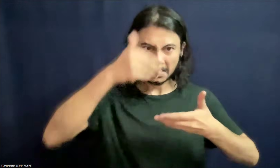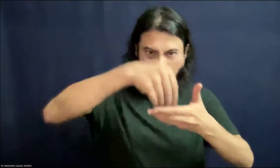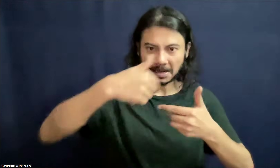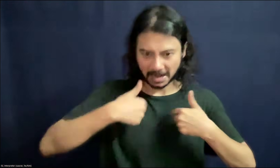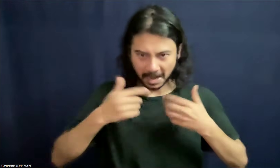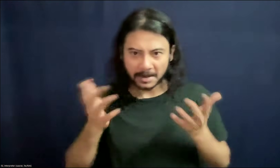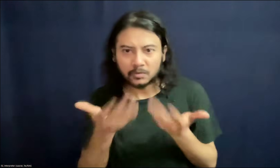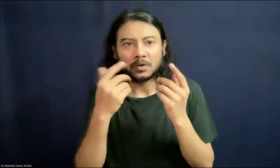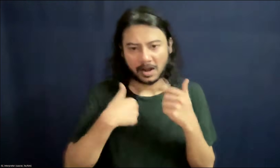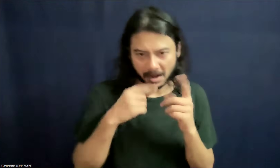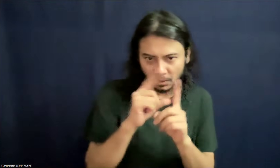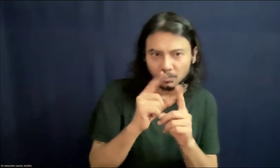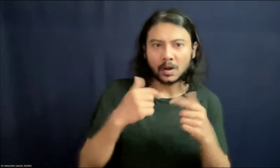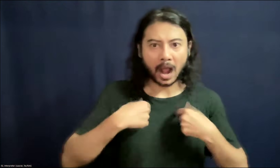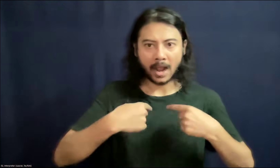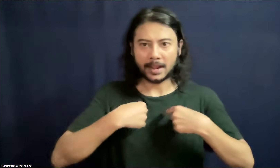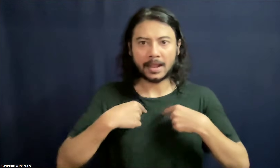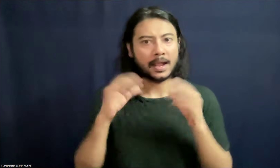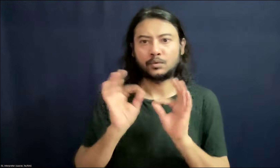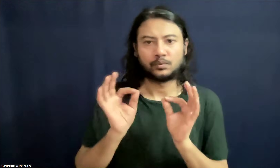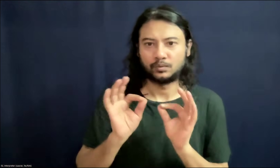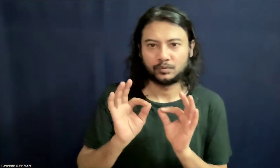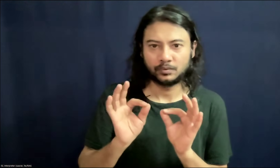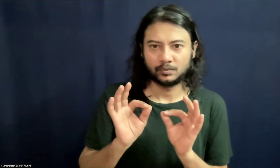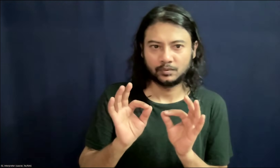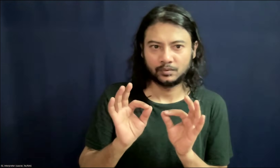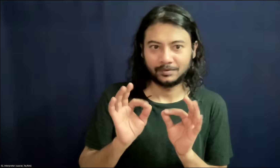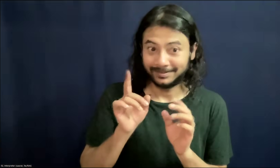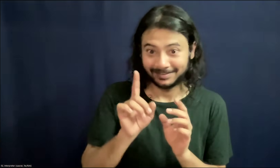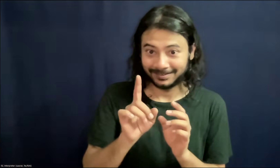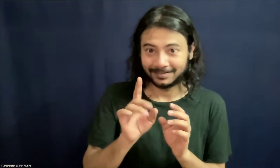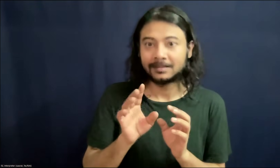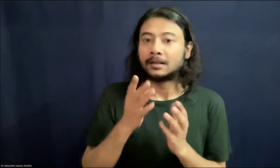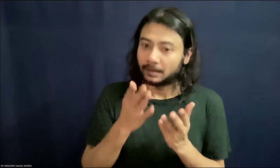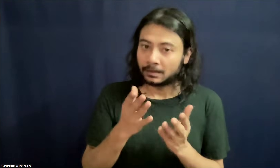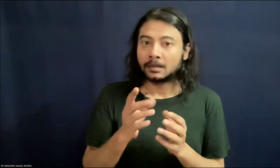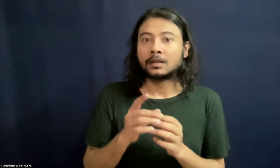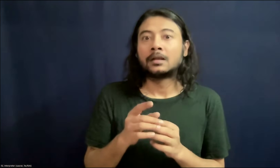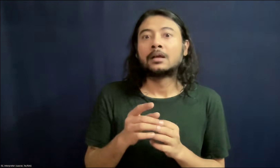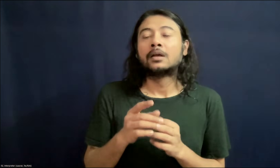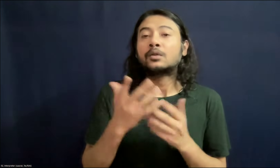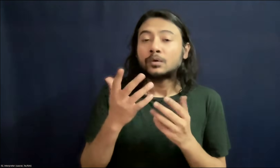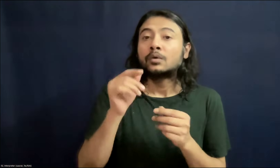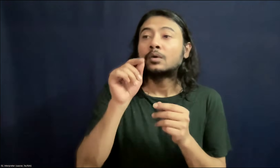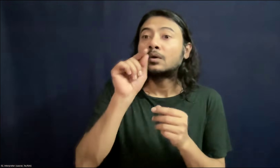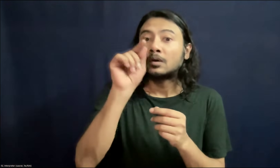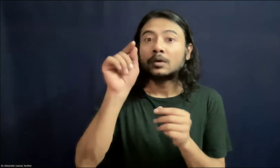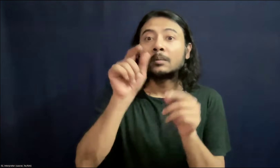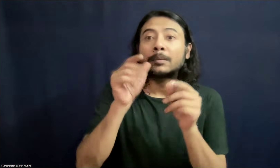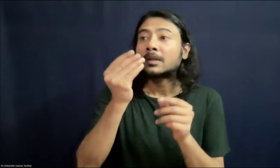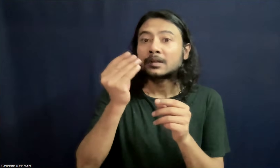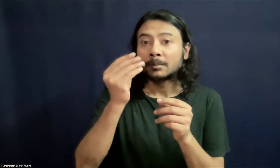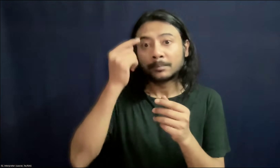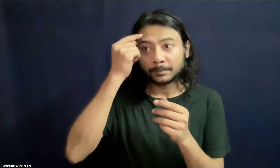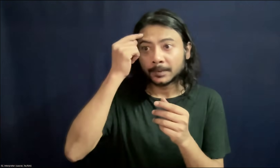uh, somebody, not God, or Krishna is just a light. So in this